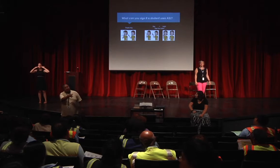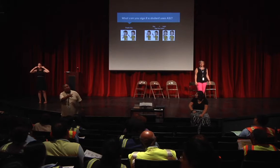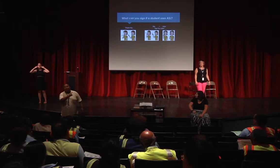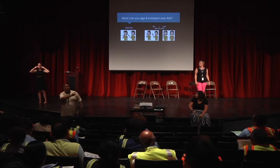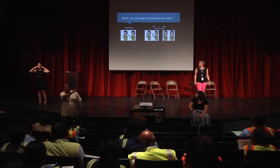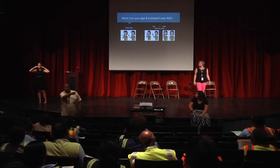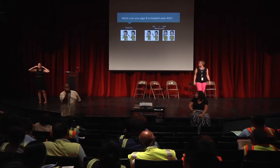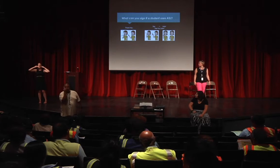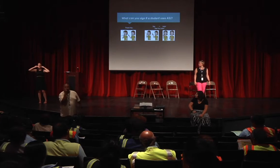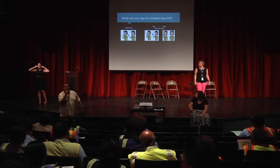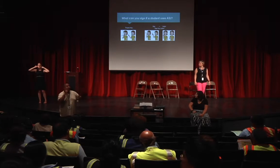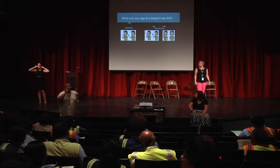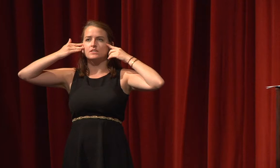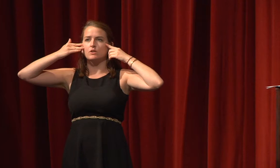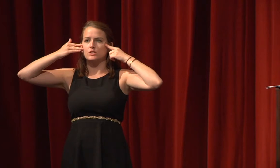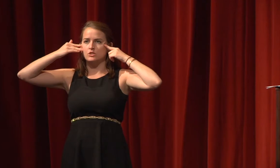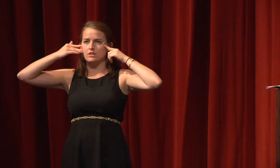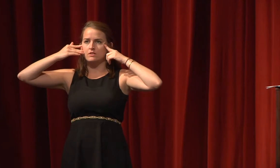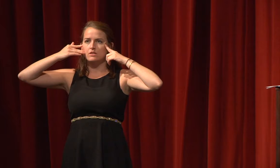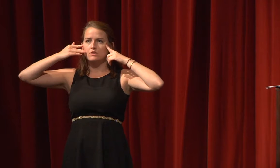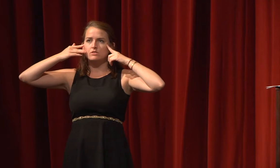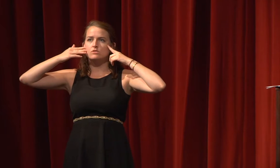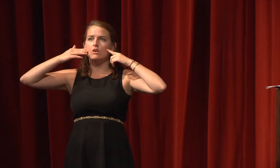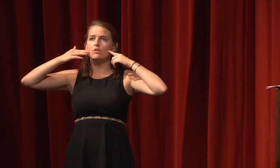So what does your face look like when you're asking a question? So,